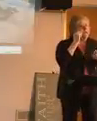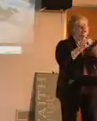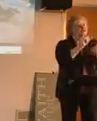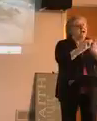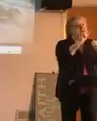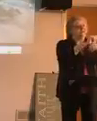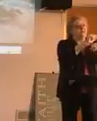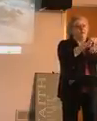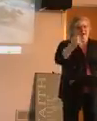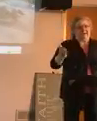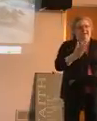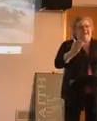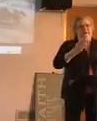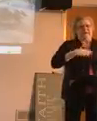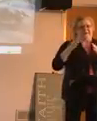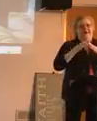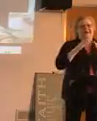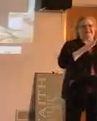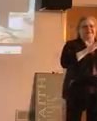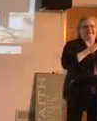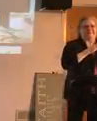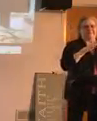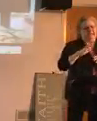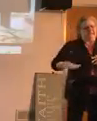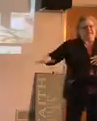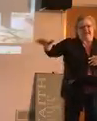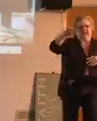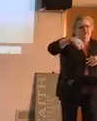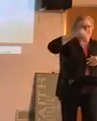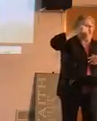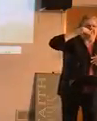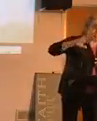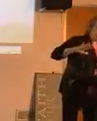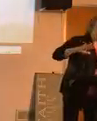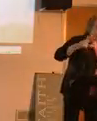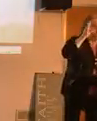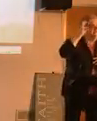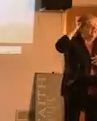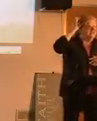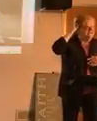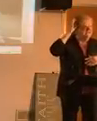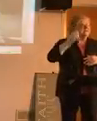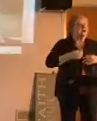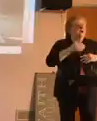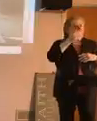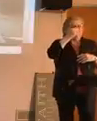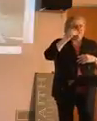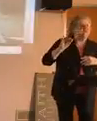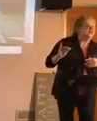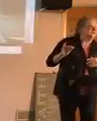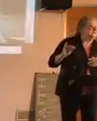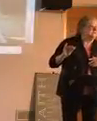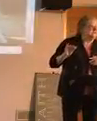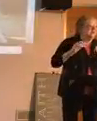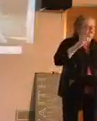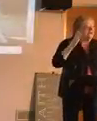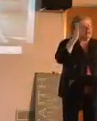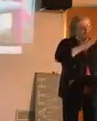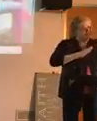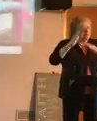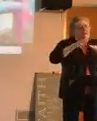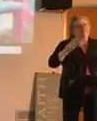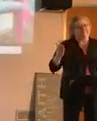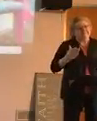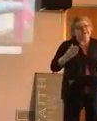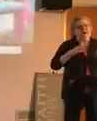work here. This is a forgotten area. It's a neglected area. The Navajos are forgotten people. And so there are a lot of problems here, a lot